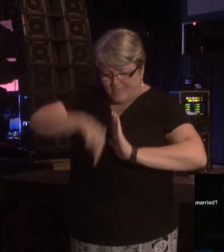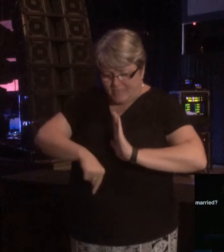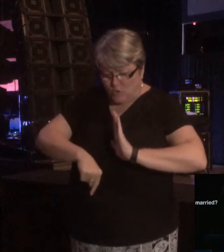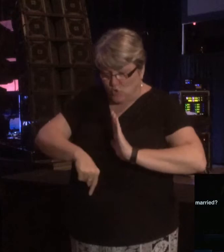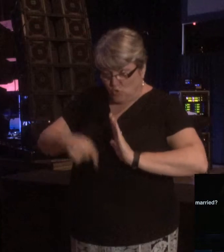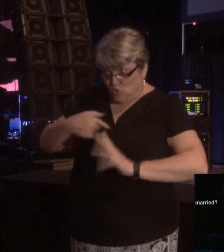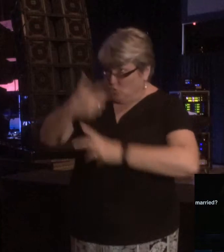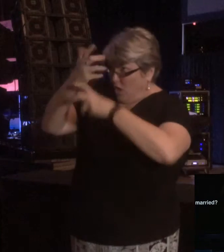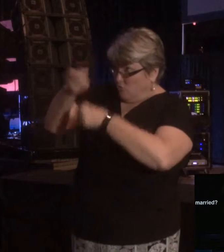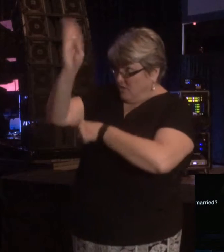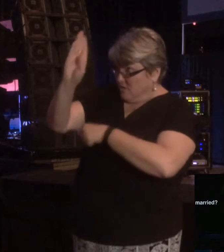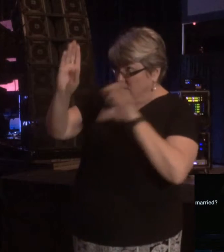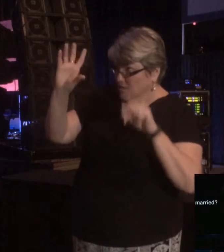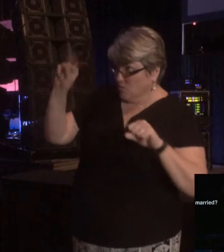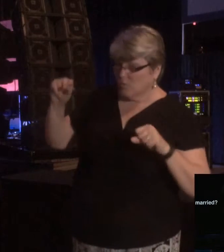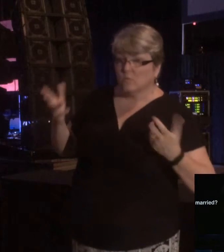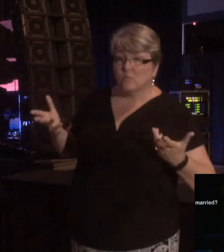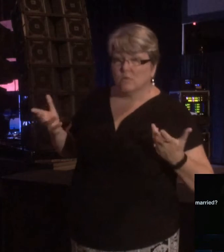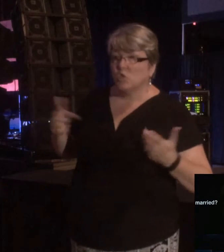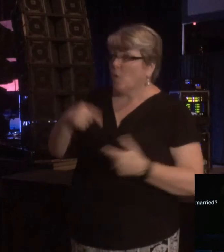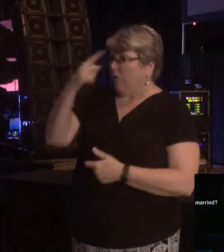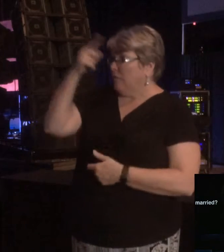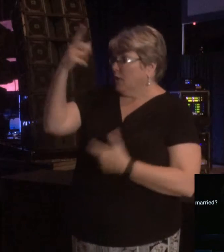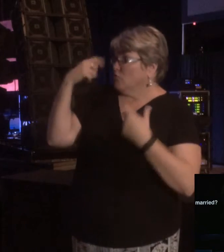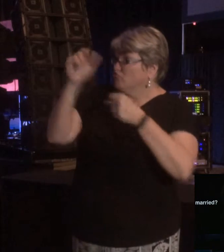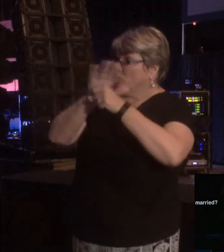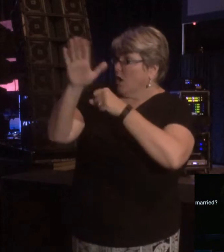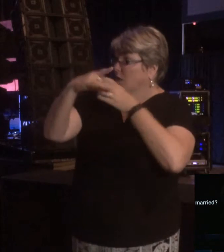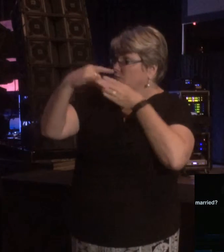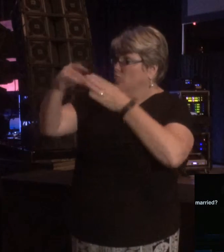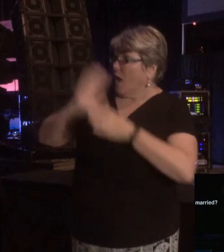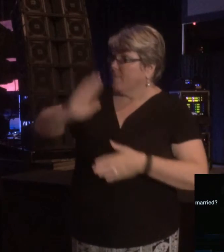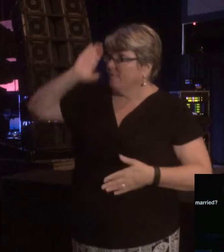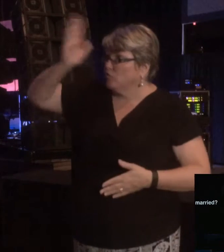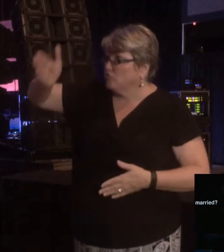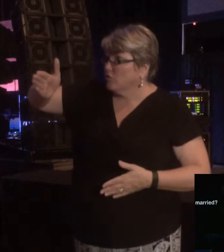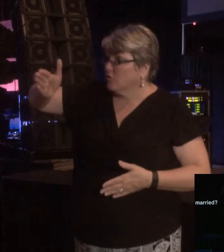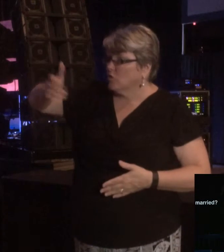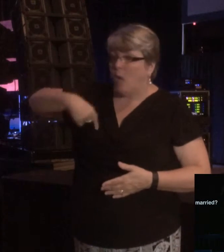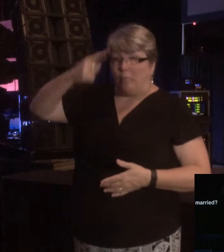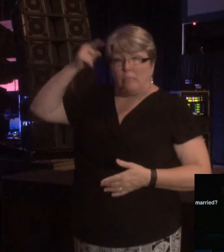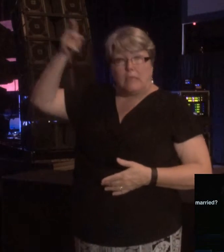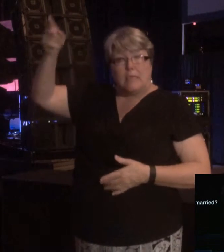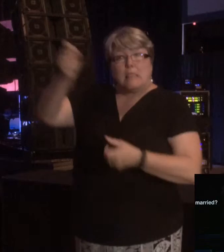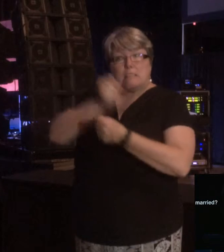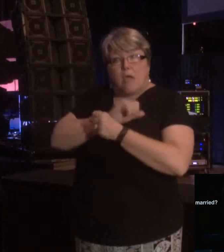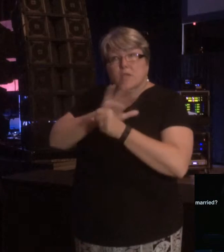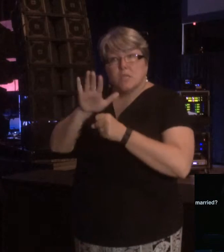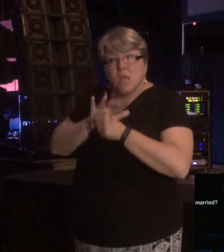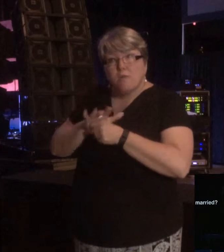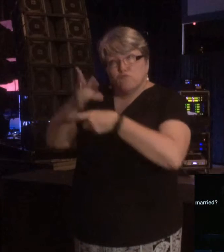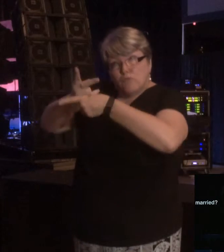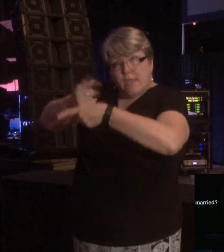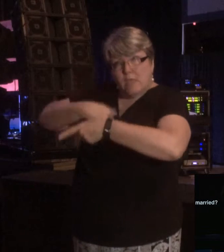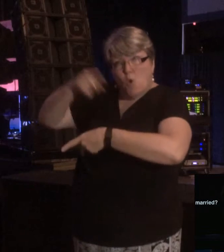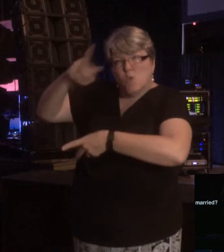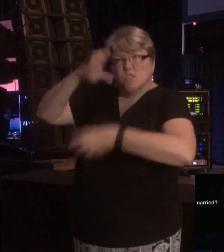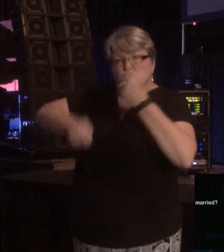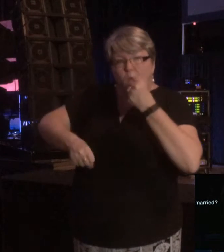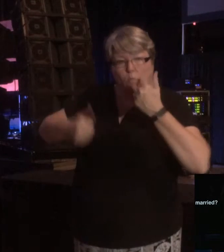anymore because we're really attracted to each other. It's really dark. No one knows where we are. And we got tonight, babe, and then we just